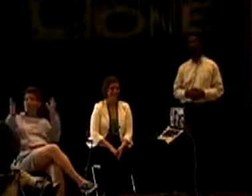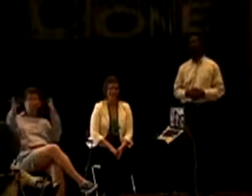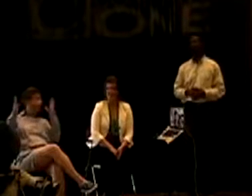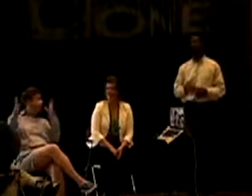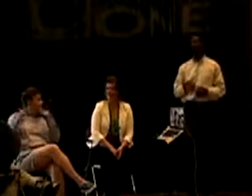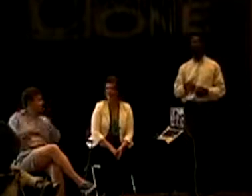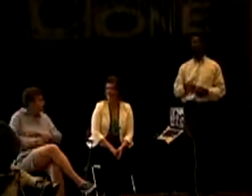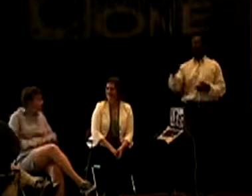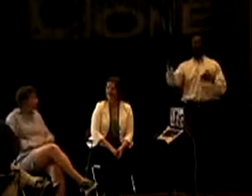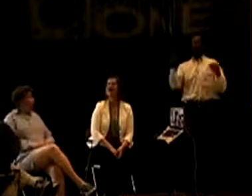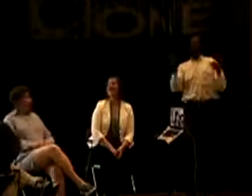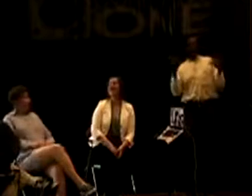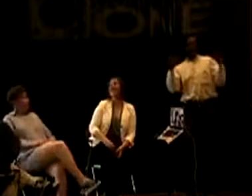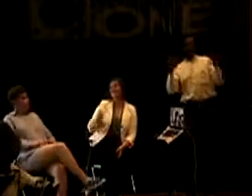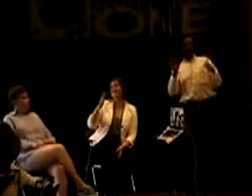responsibility.